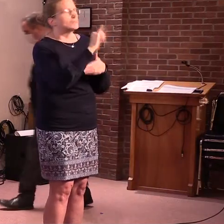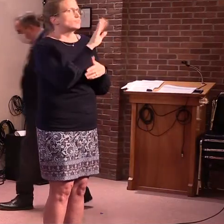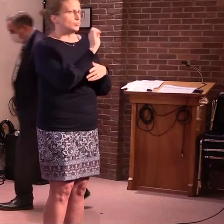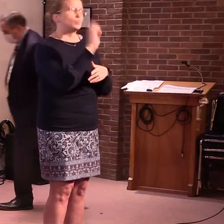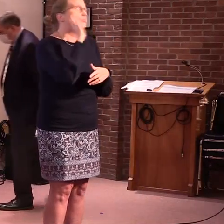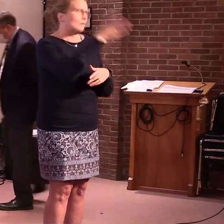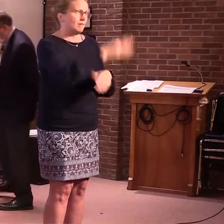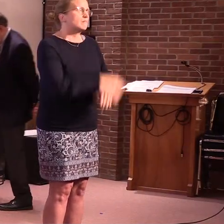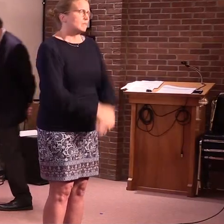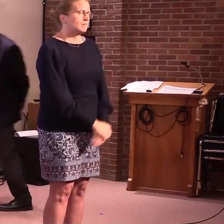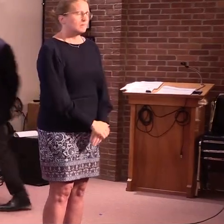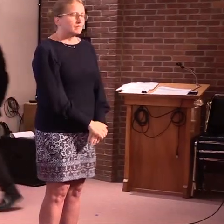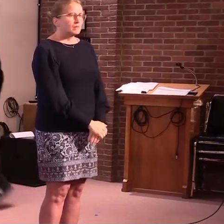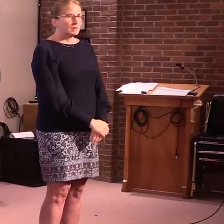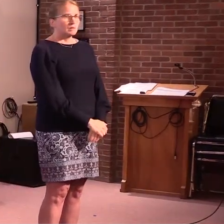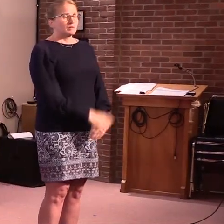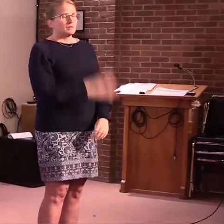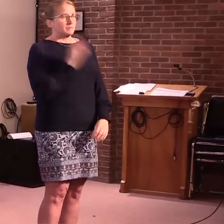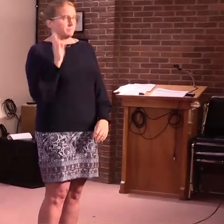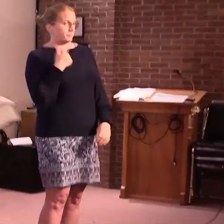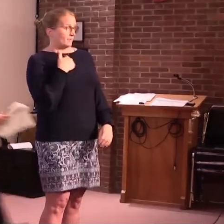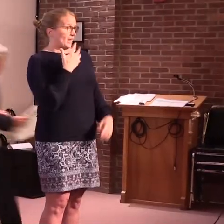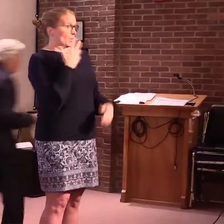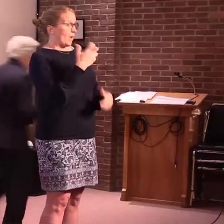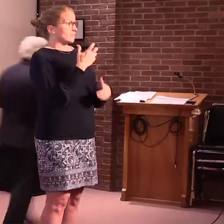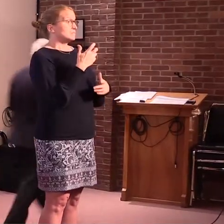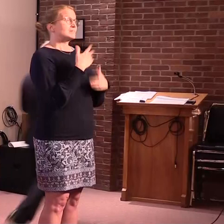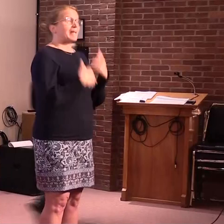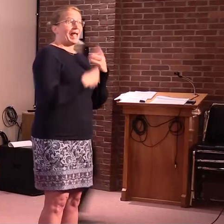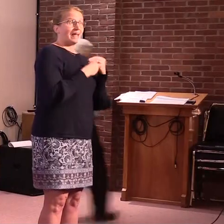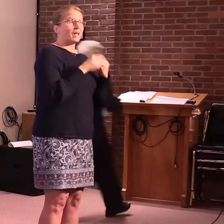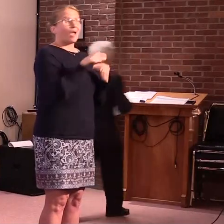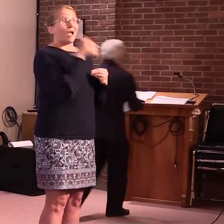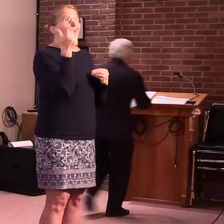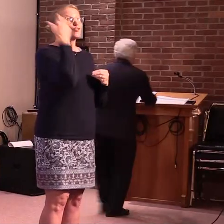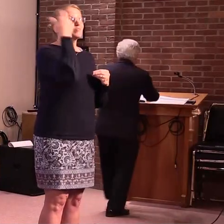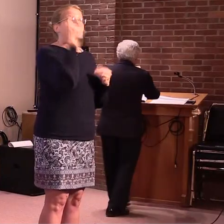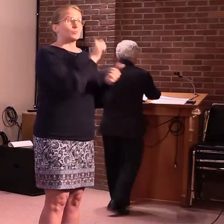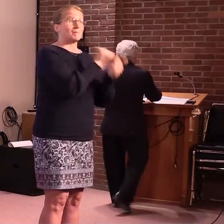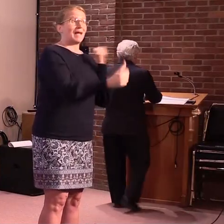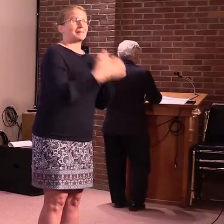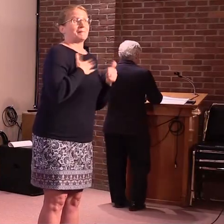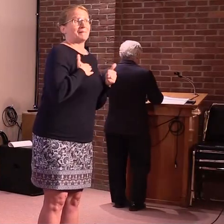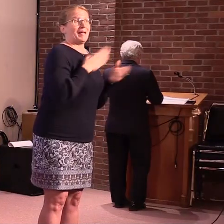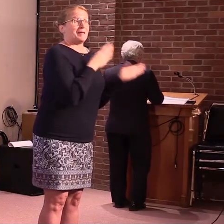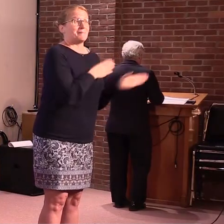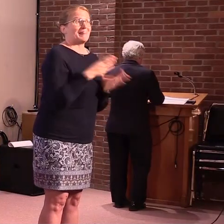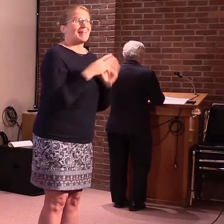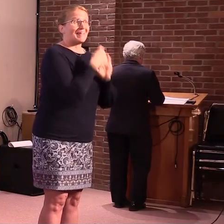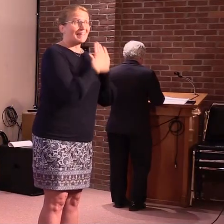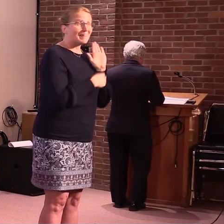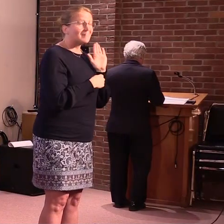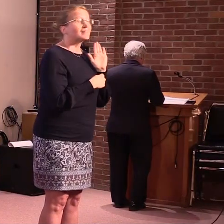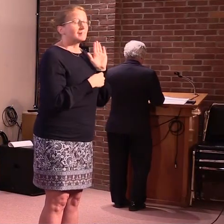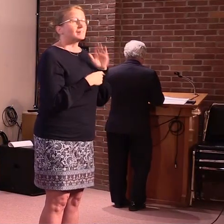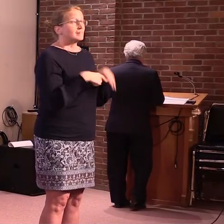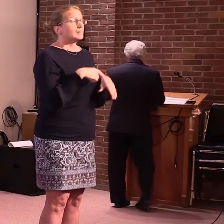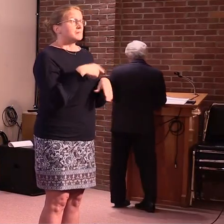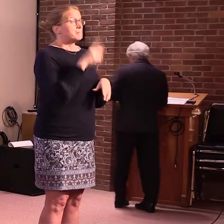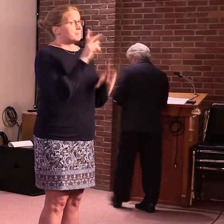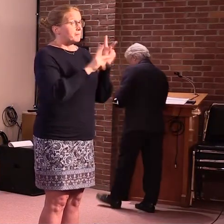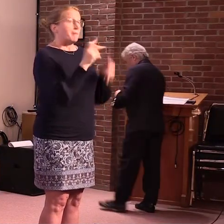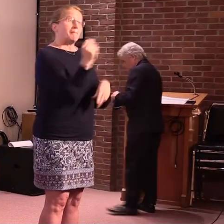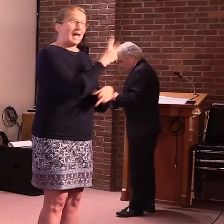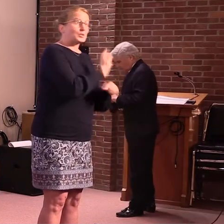I just want to add another reason to pass our economic relief package to keep people, get them back to work, keep these